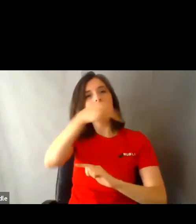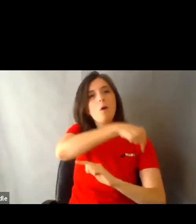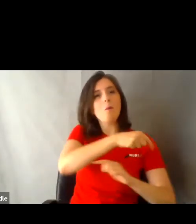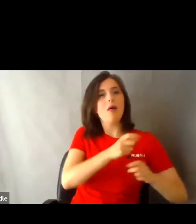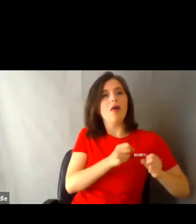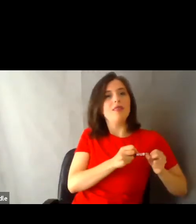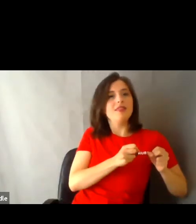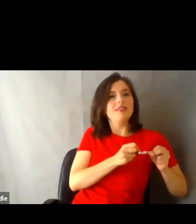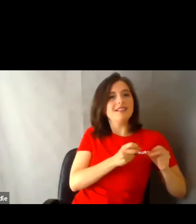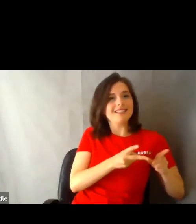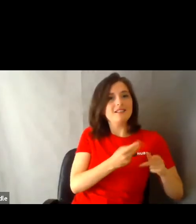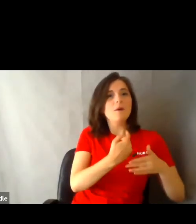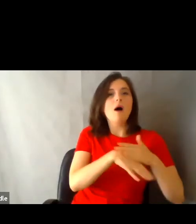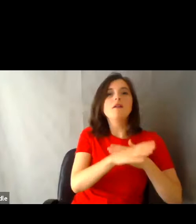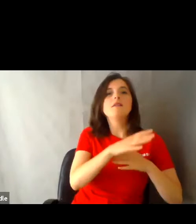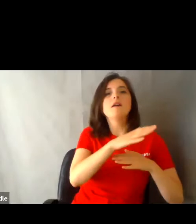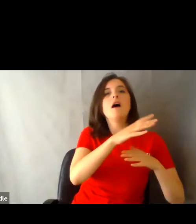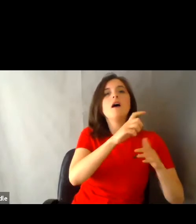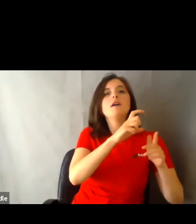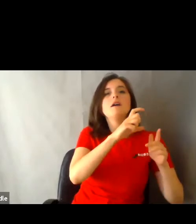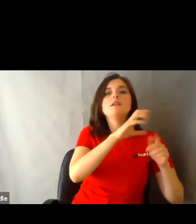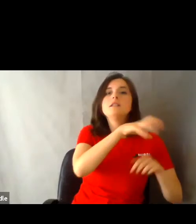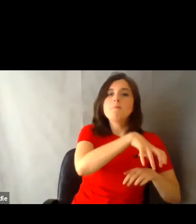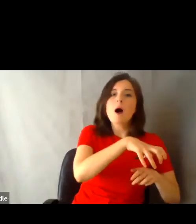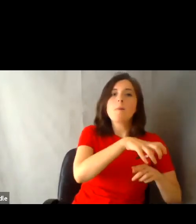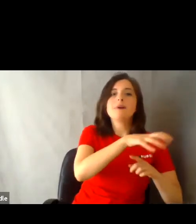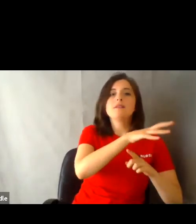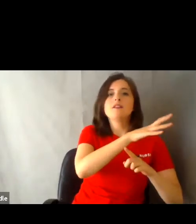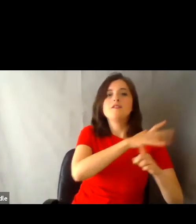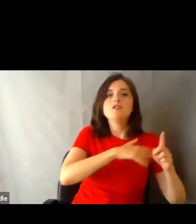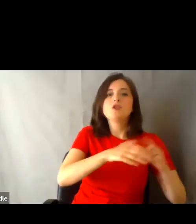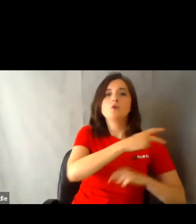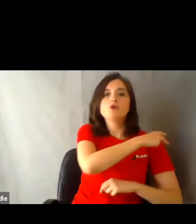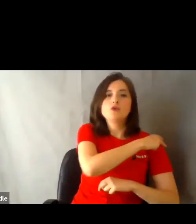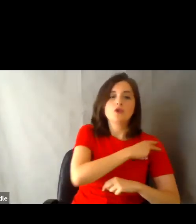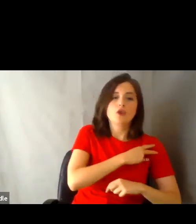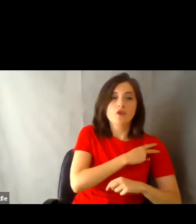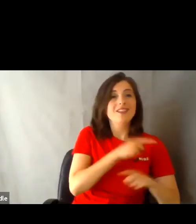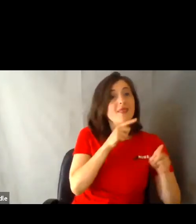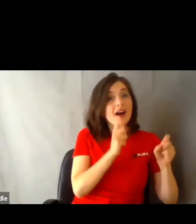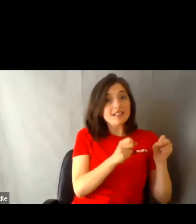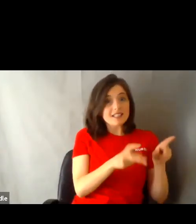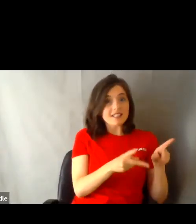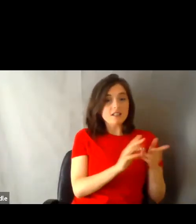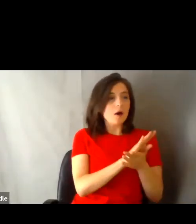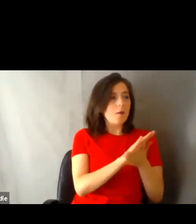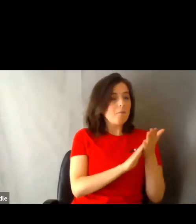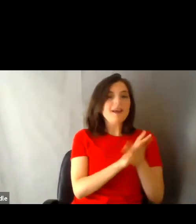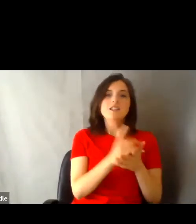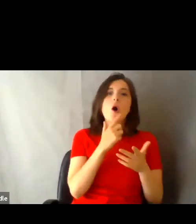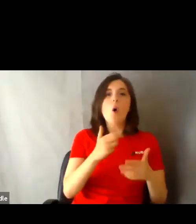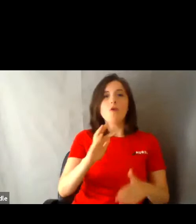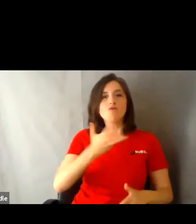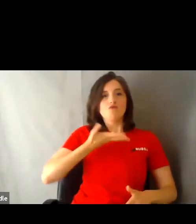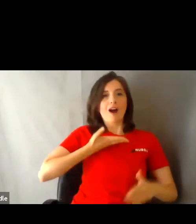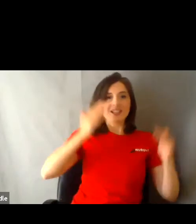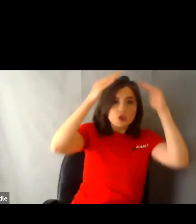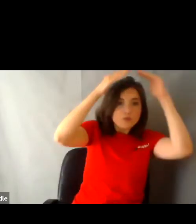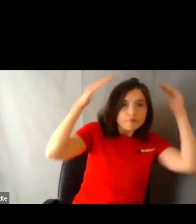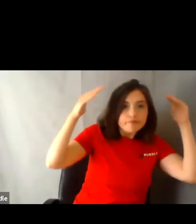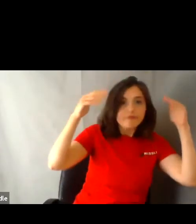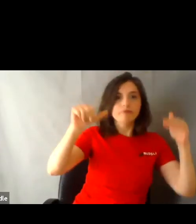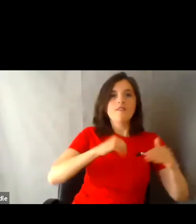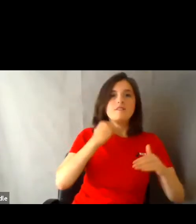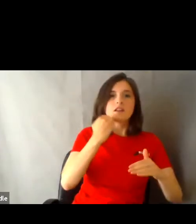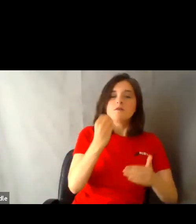Department for Social Security, where it was a system based on the fact that people should be able to have a roof above their head, should be able to eat, have